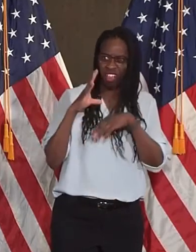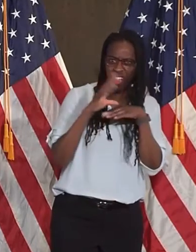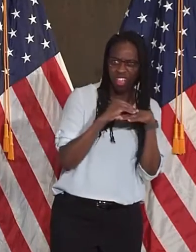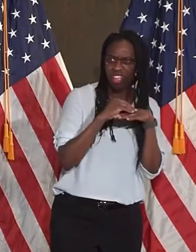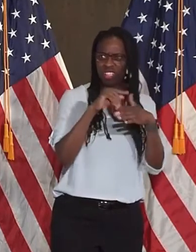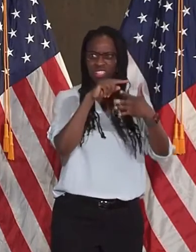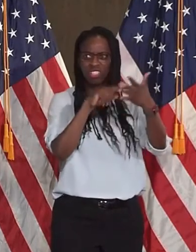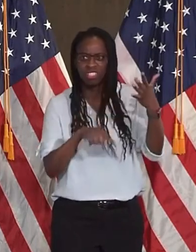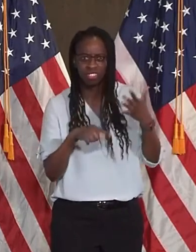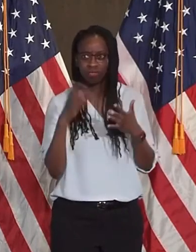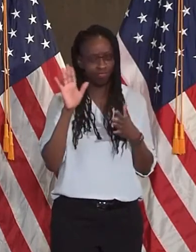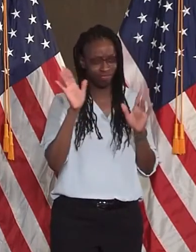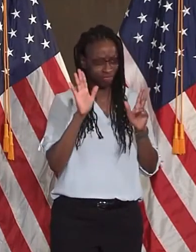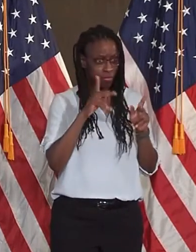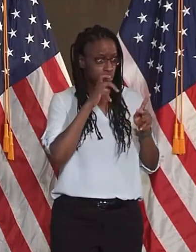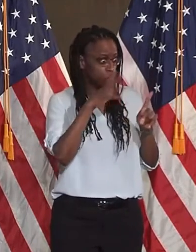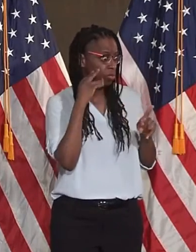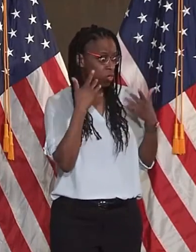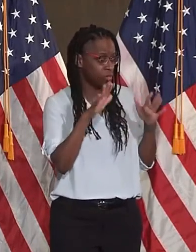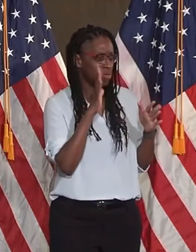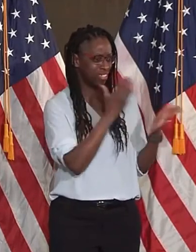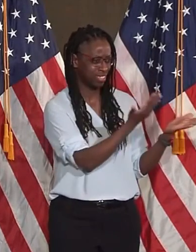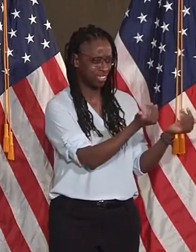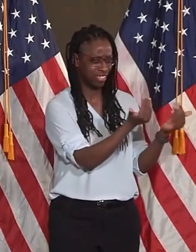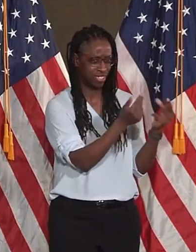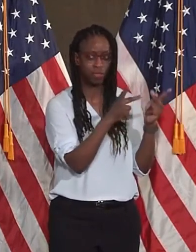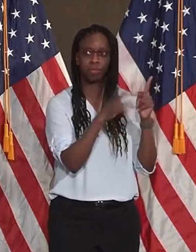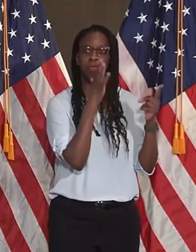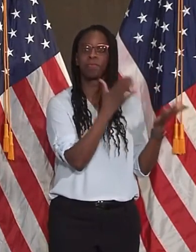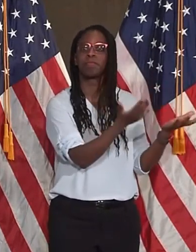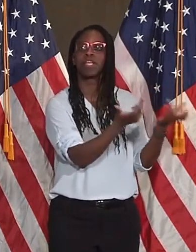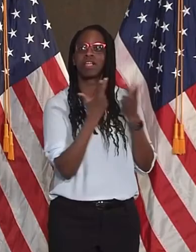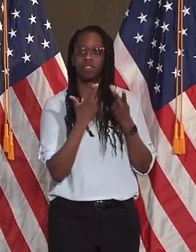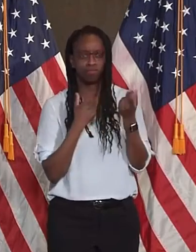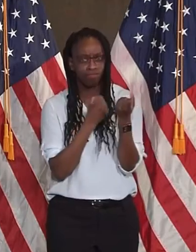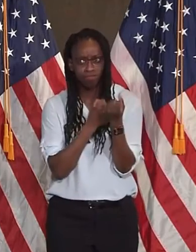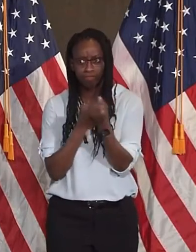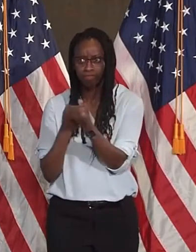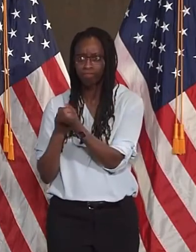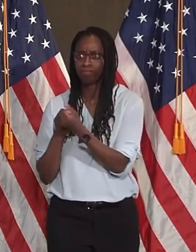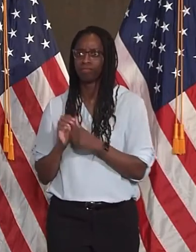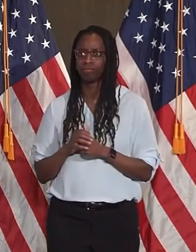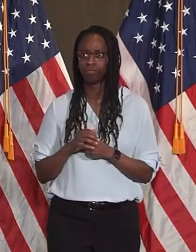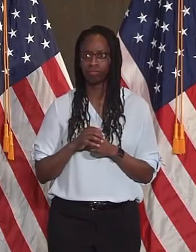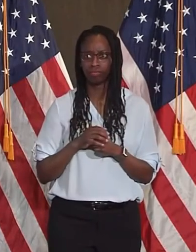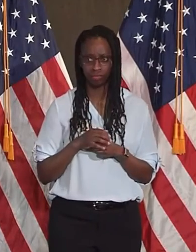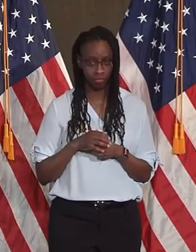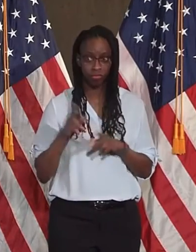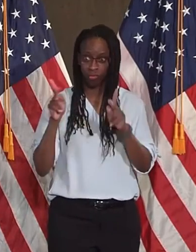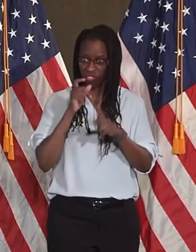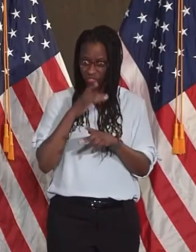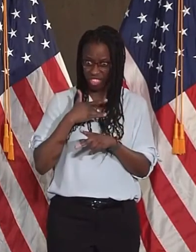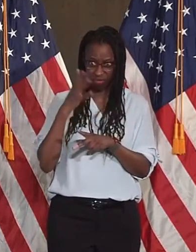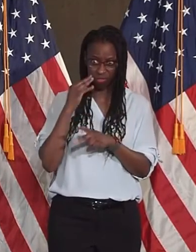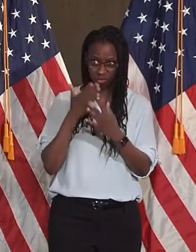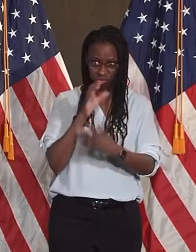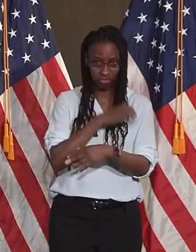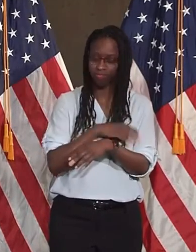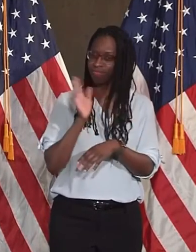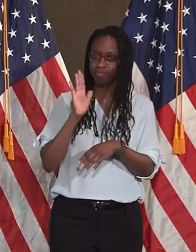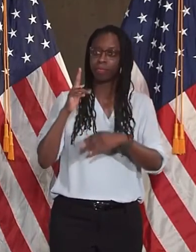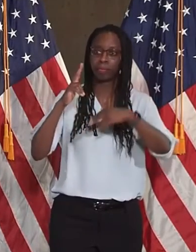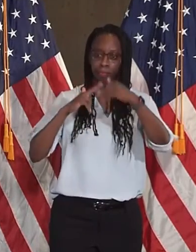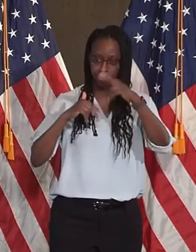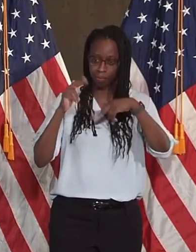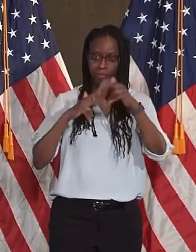in building a better future. I will work each day so that all residents have opportunities to